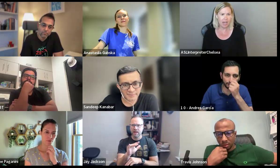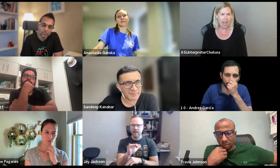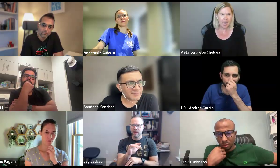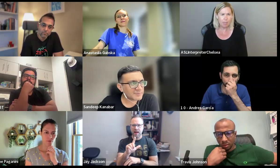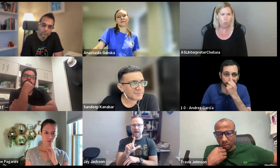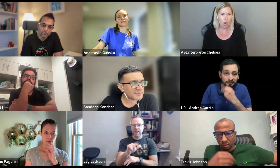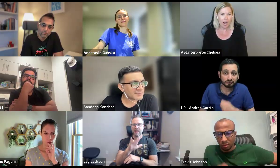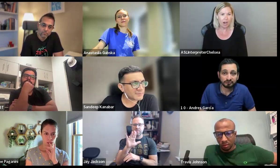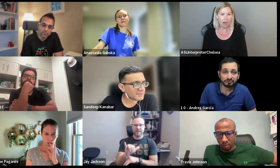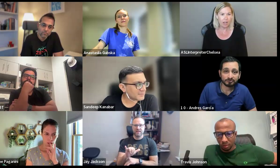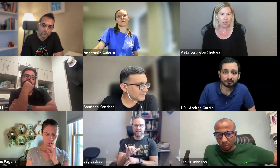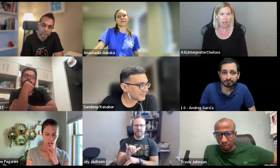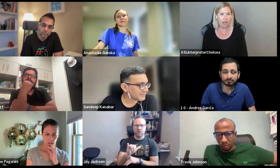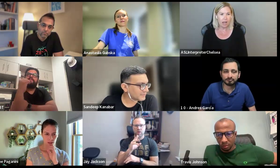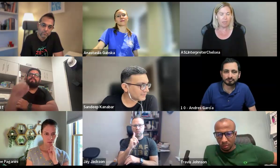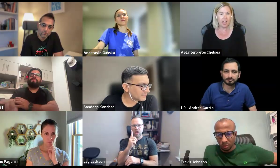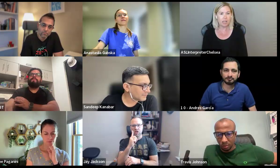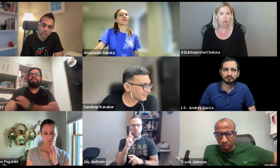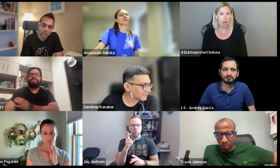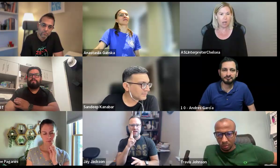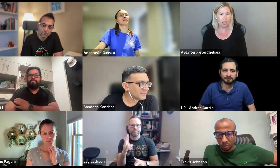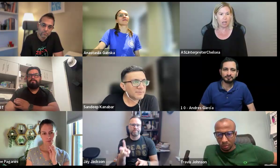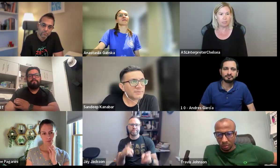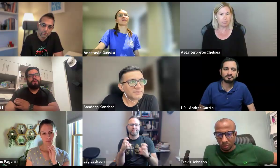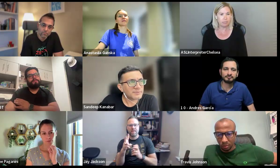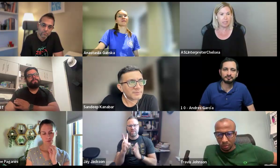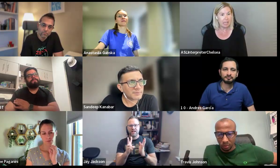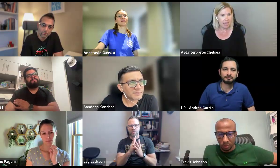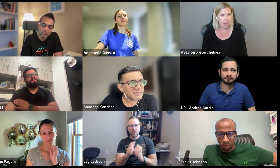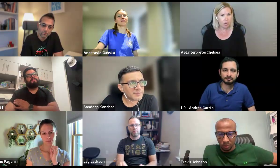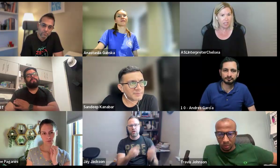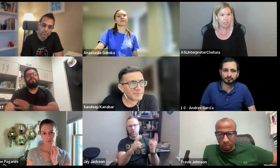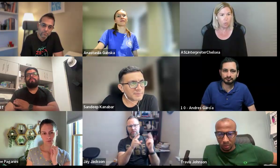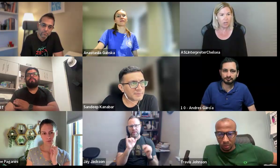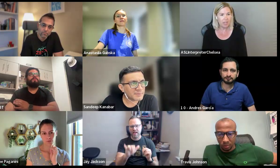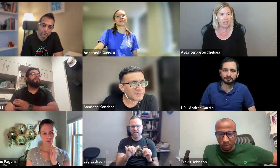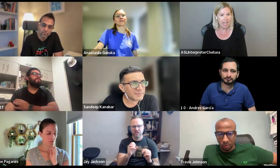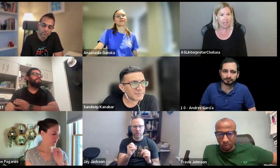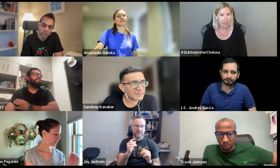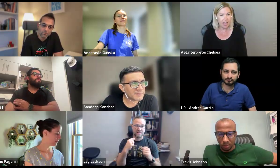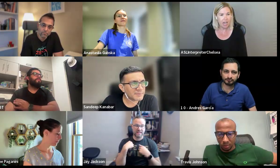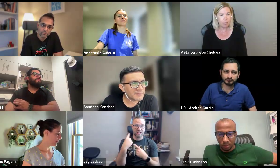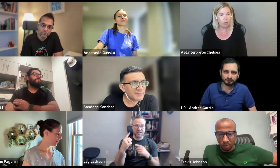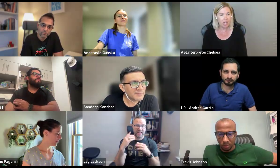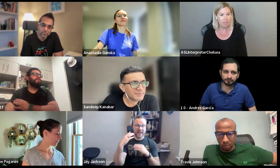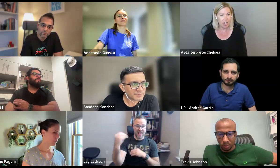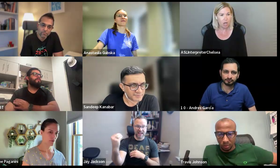And I am aware that Libby is going to be taking that and uploading a